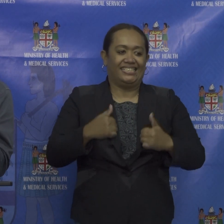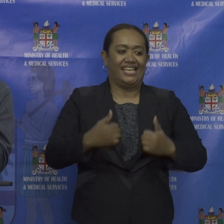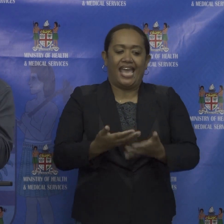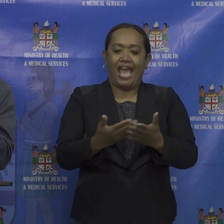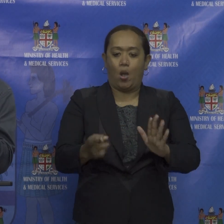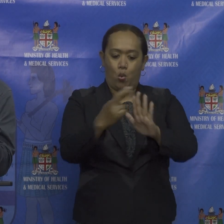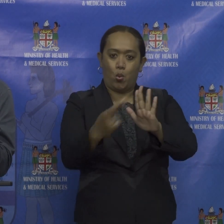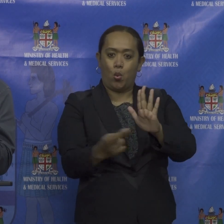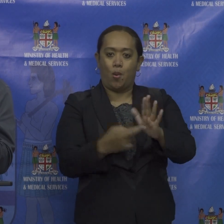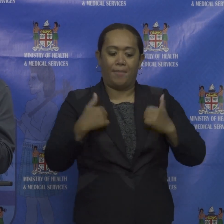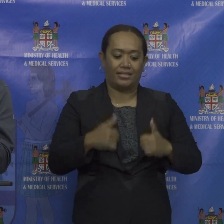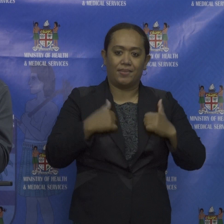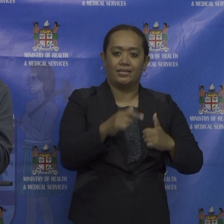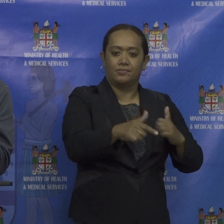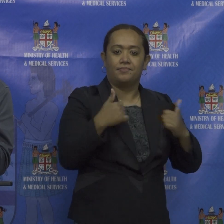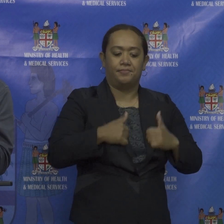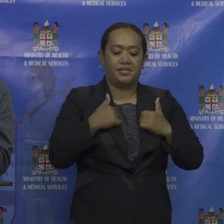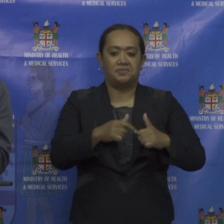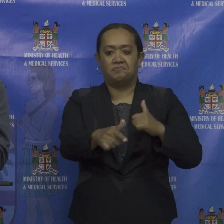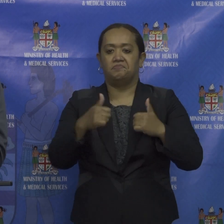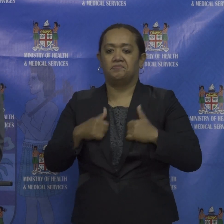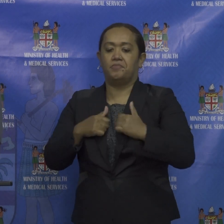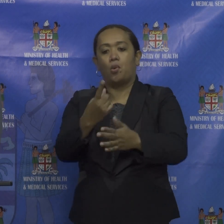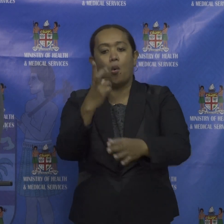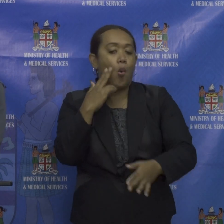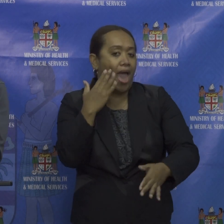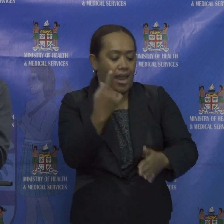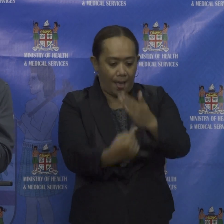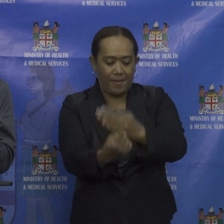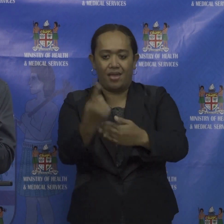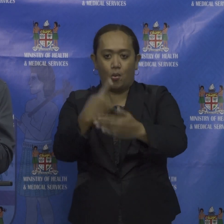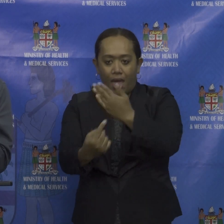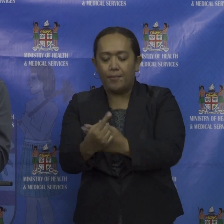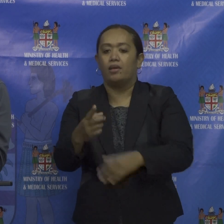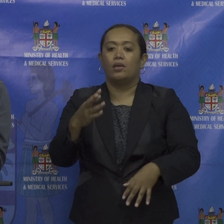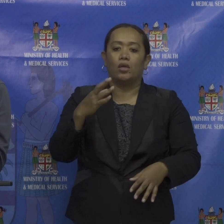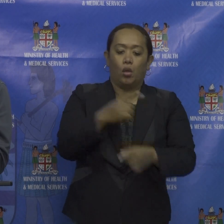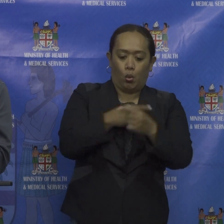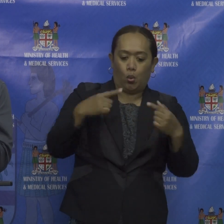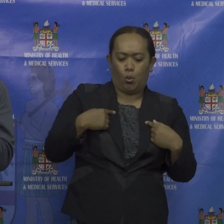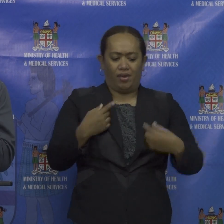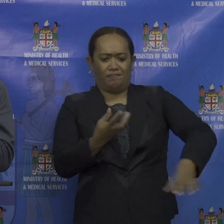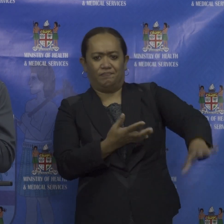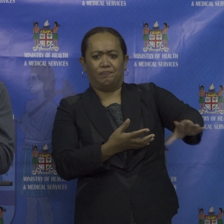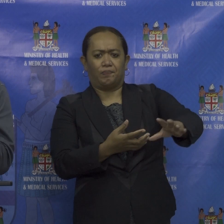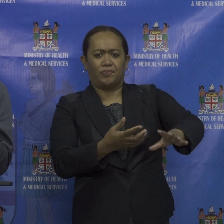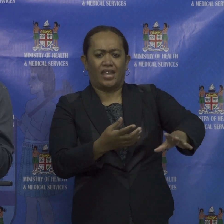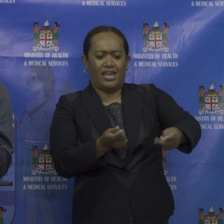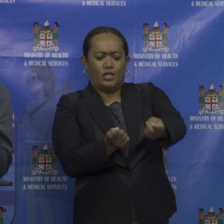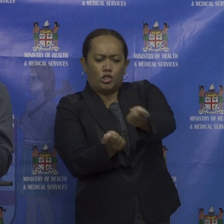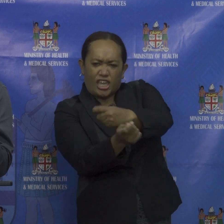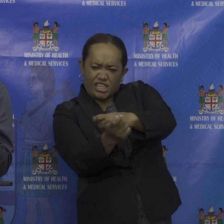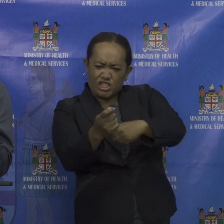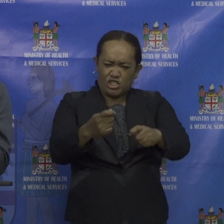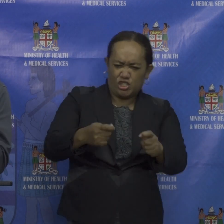our protocols around that for the FIMET. We reorganized the whole of the health system to have greater outreach